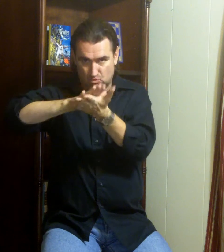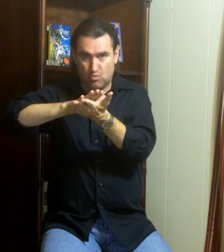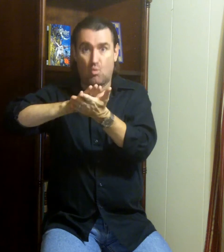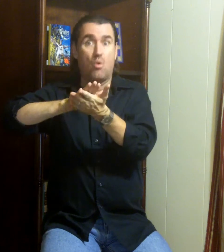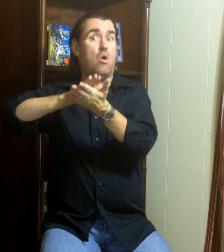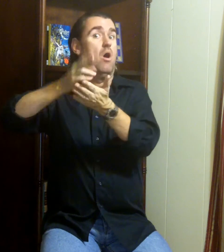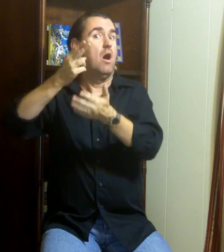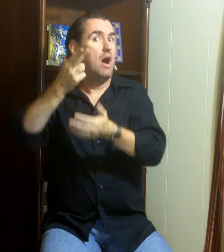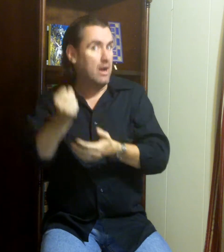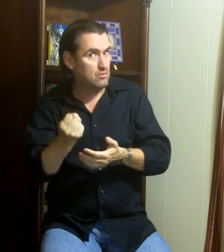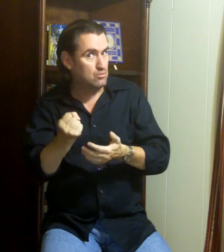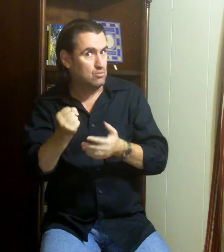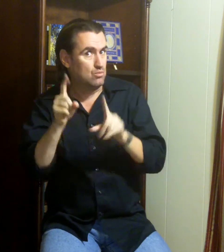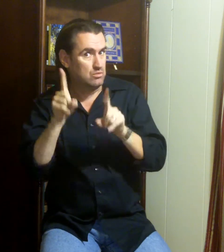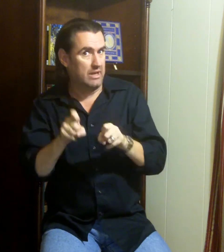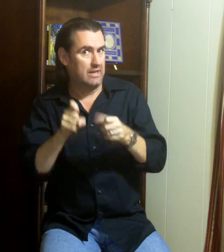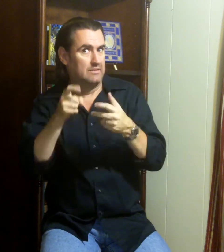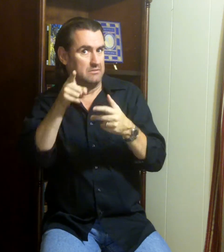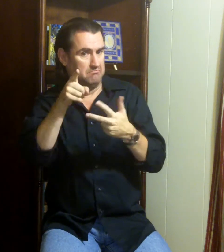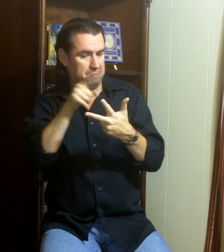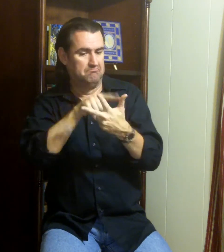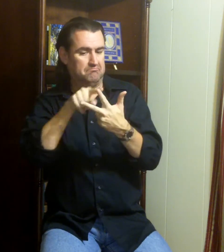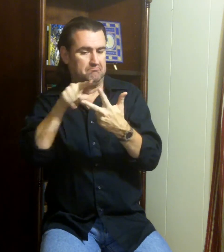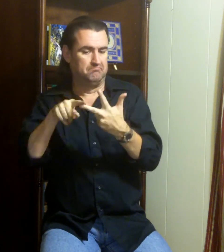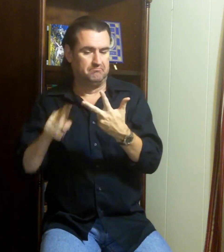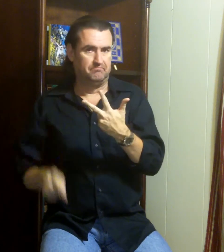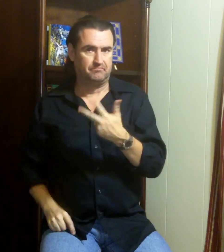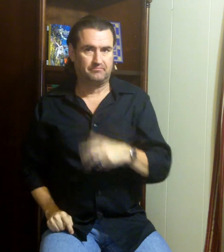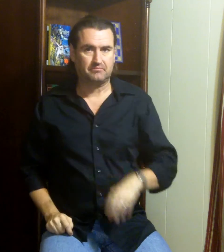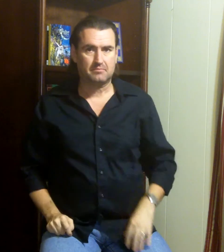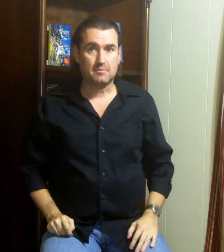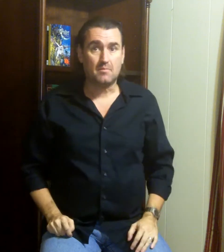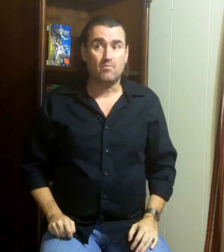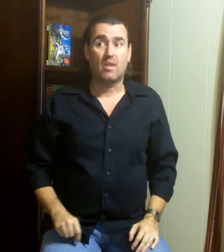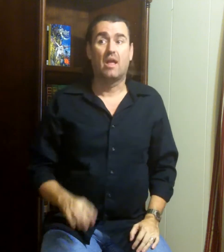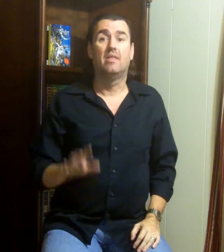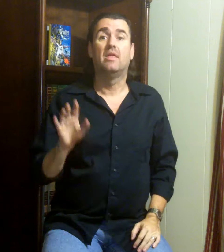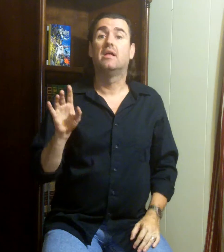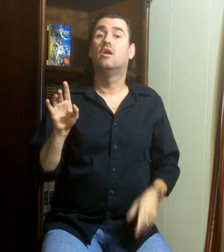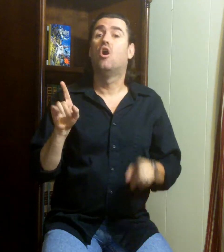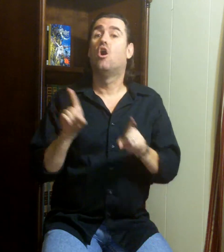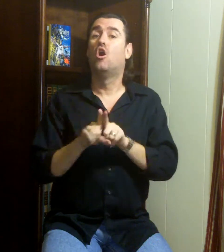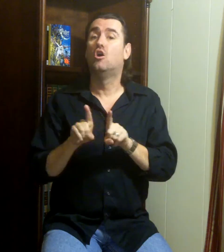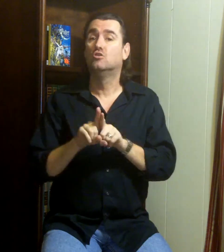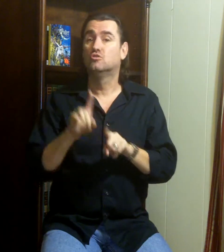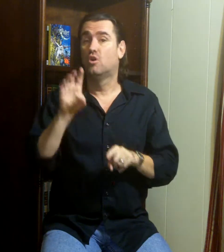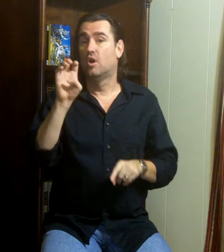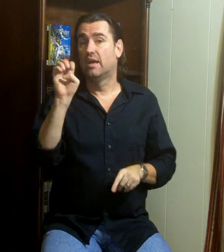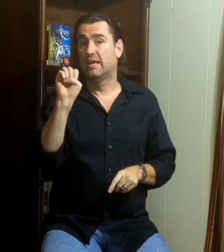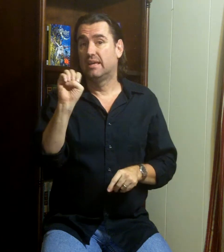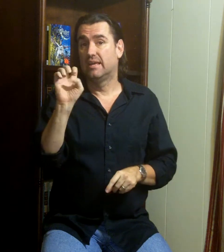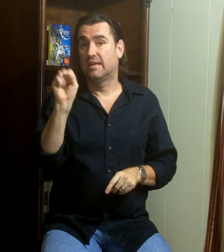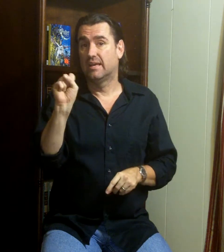test. And then the ESSE has categories that they're going to rate you